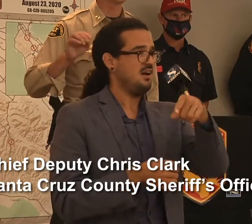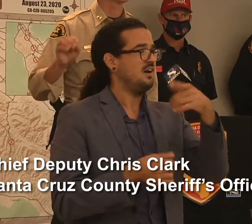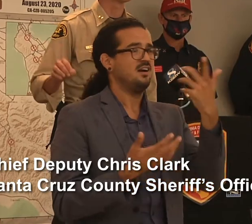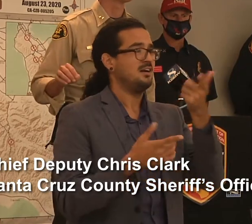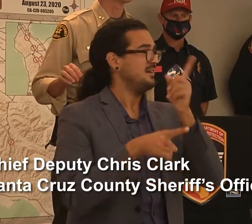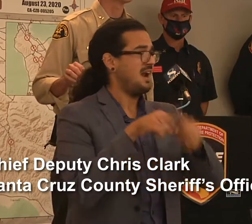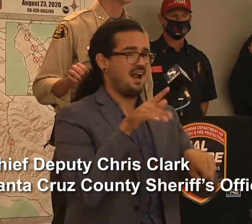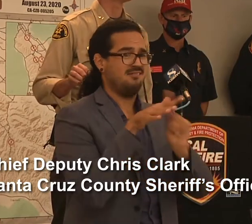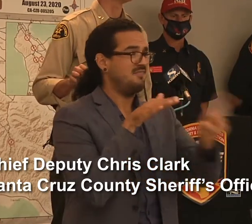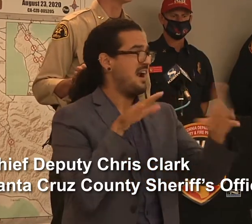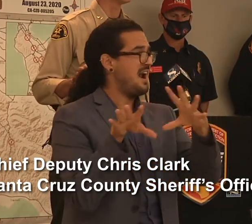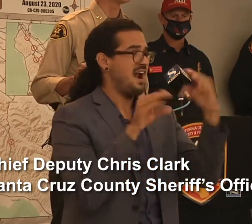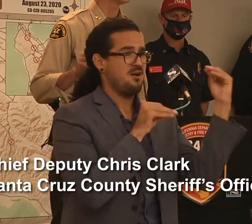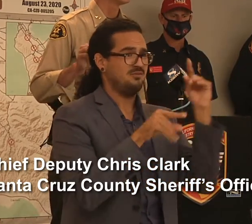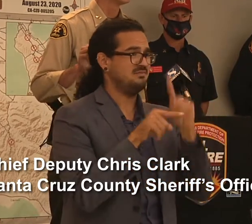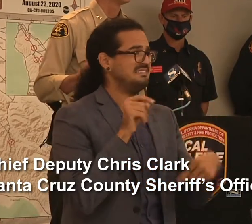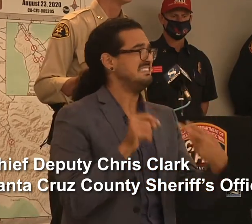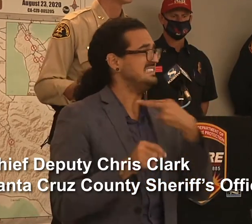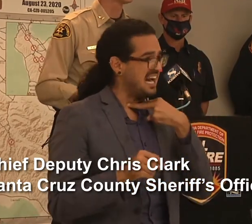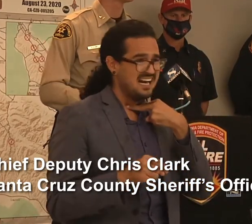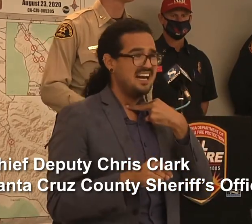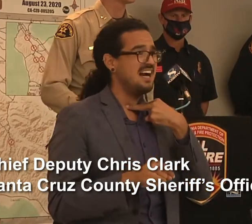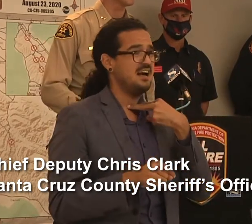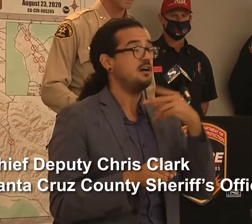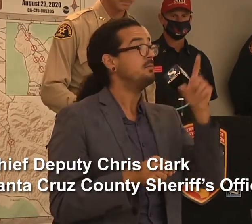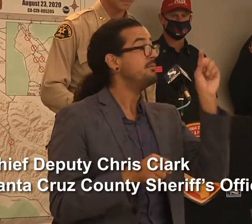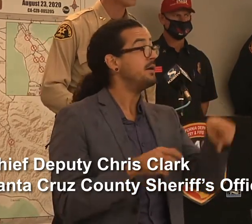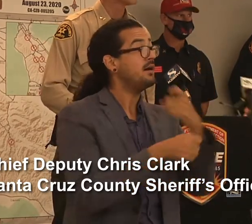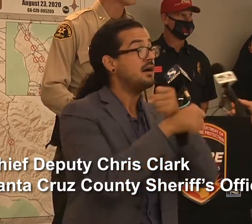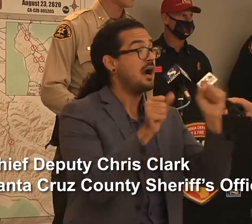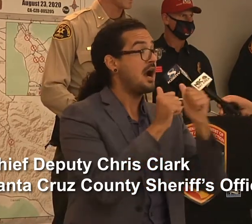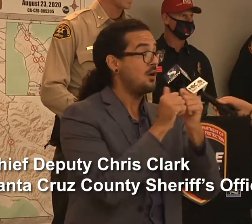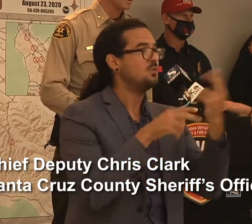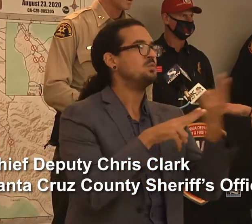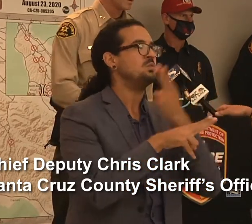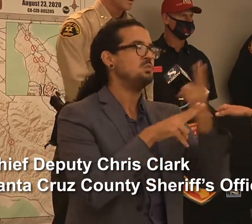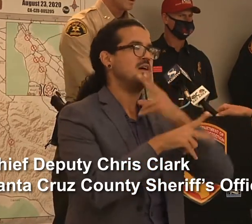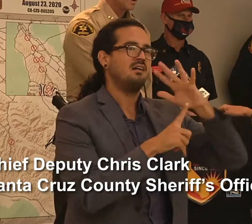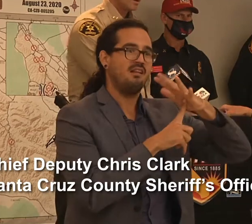get our folks in there to recover this person.